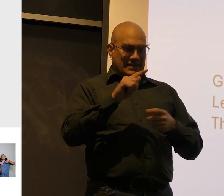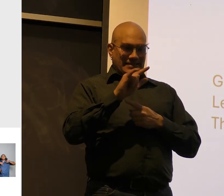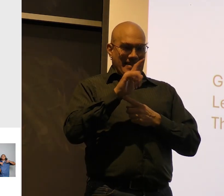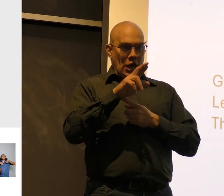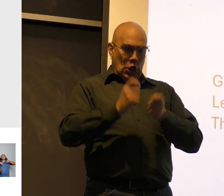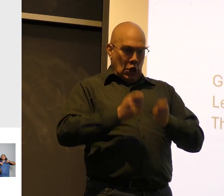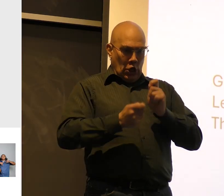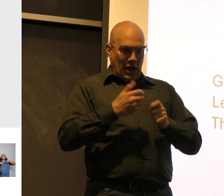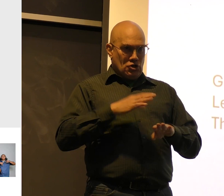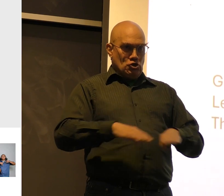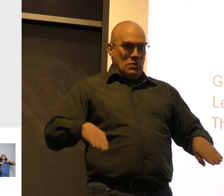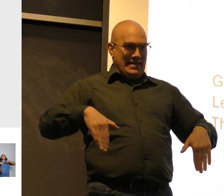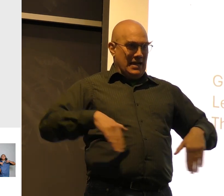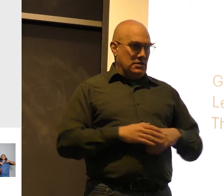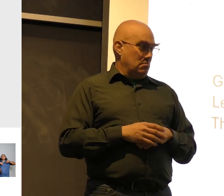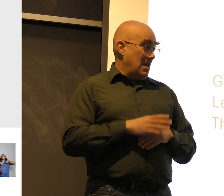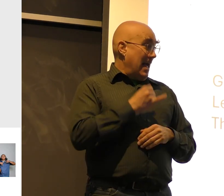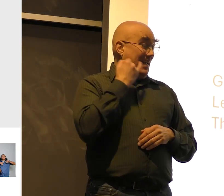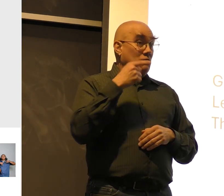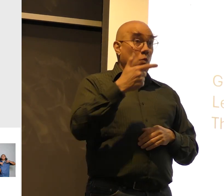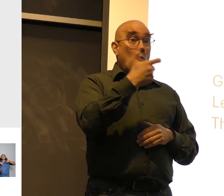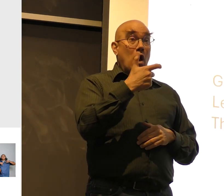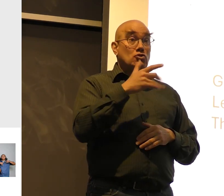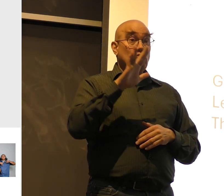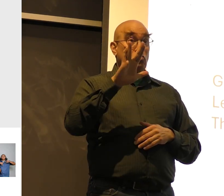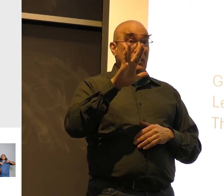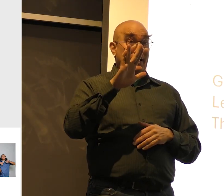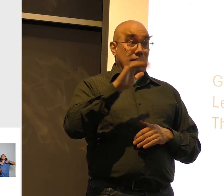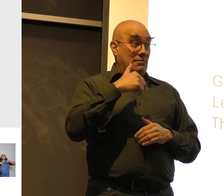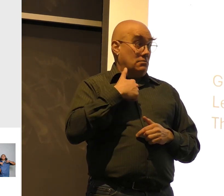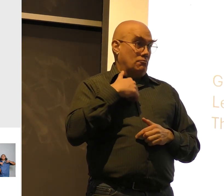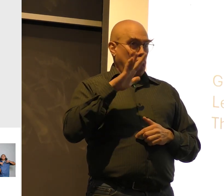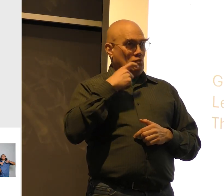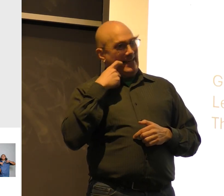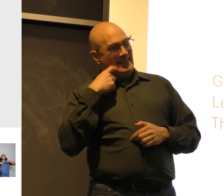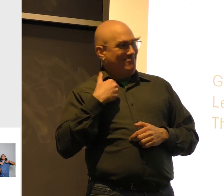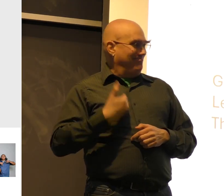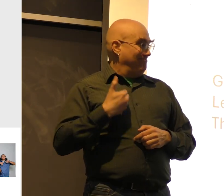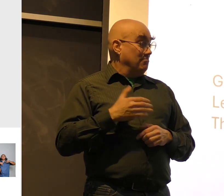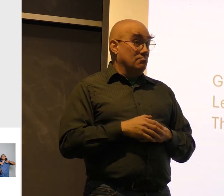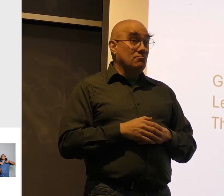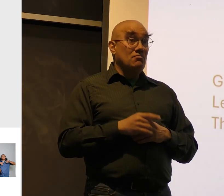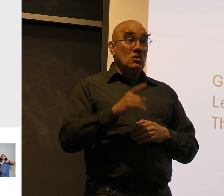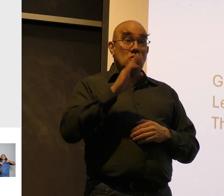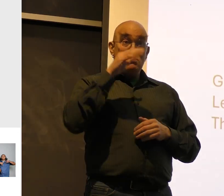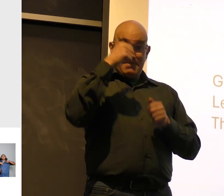can necessarily tailor the genetics of our children. And if you watch Star Trek, I'm a Trekkie,